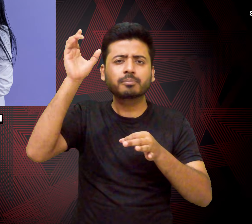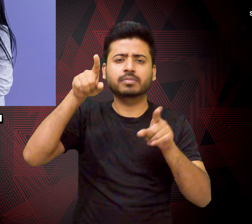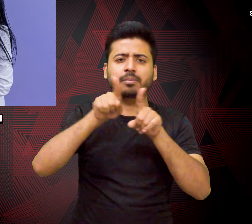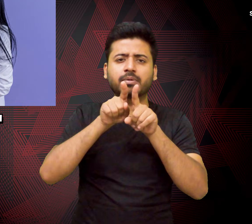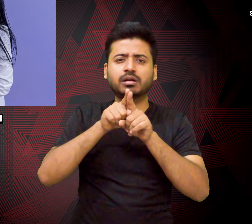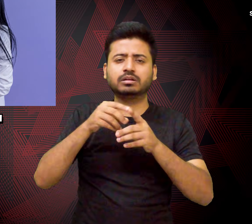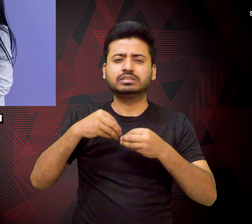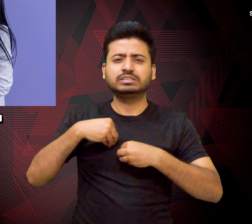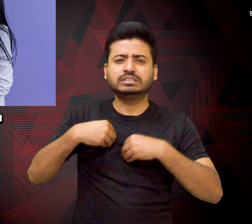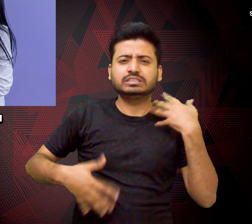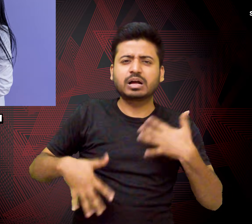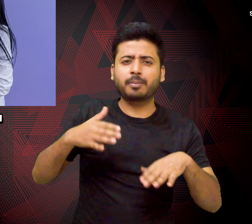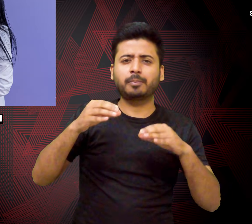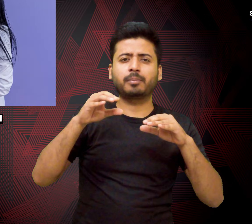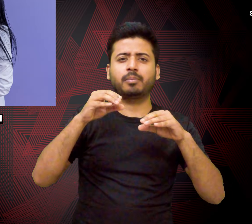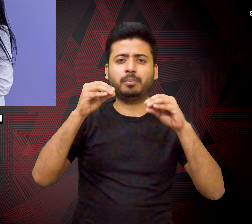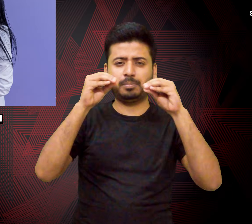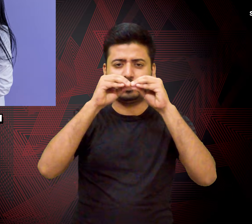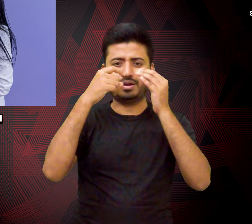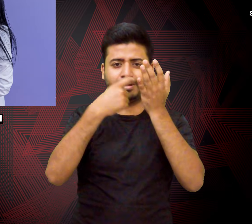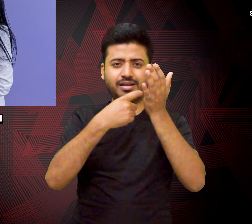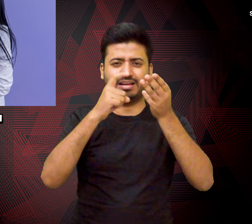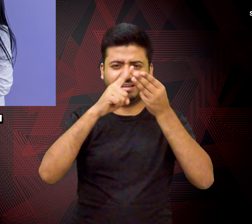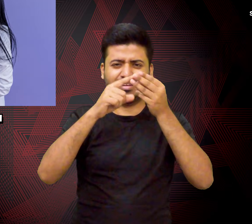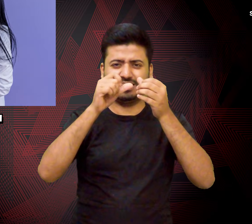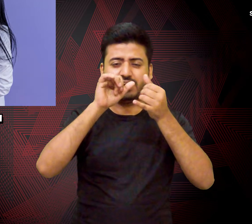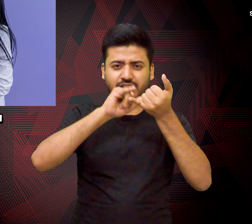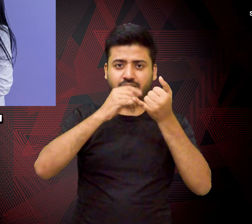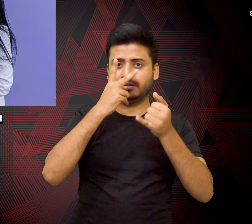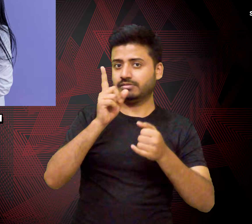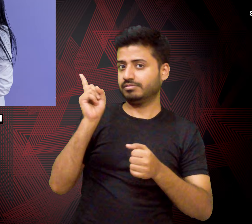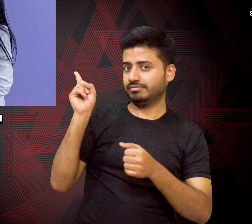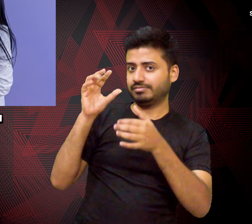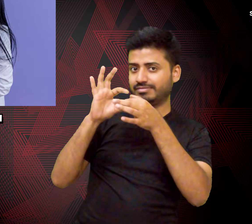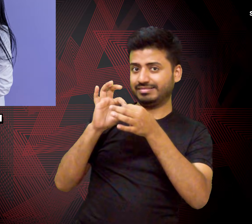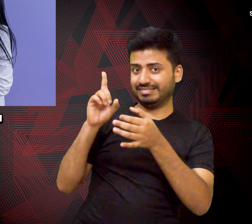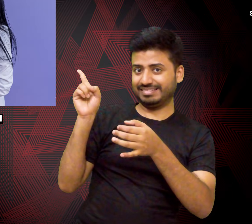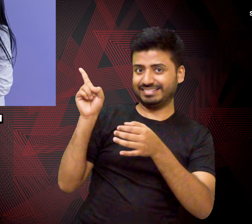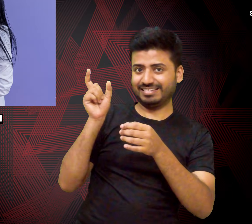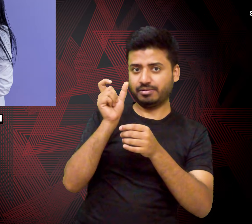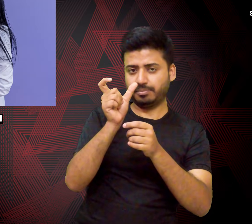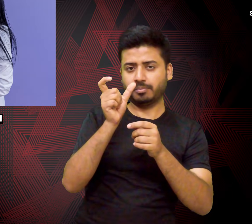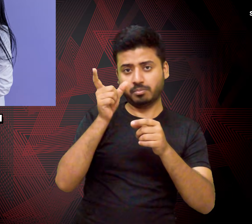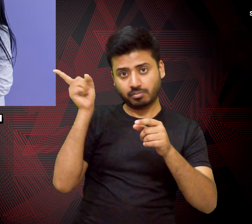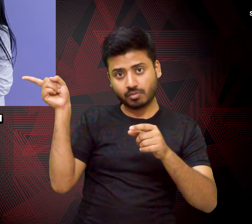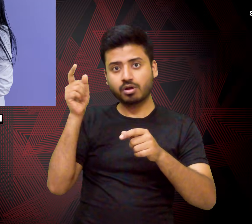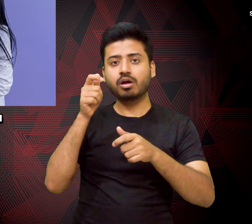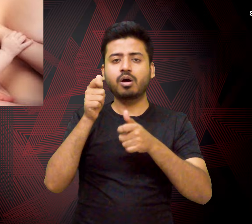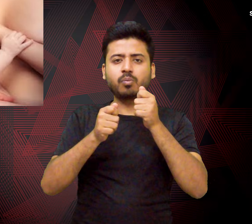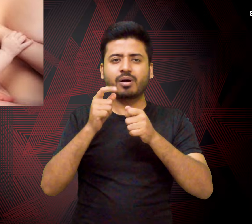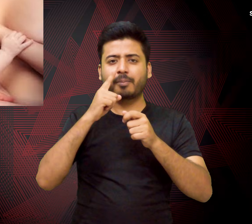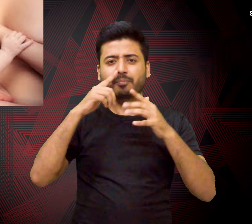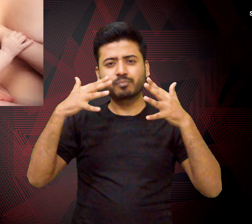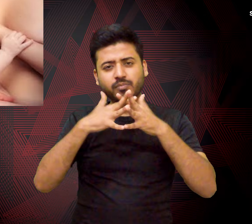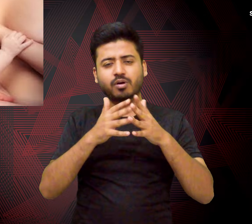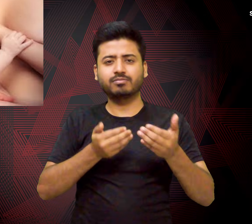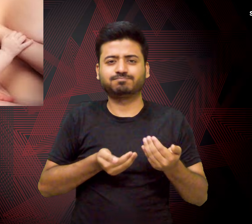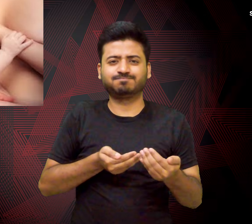by hormonal fluctuations, cyclic, or muscular strain, non-cyclic, and often resolves without intervention.